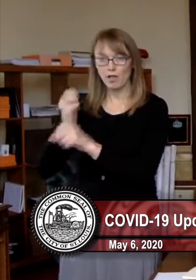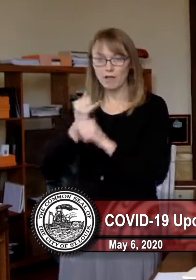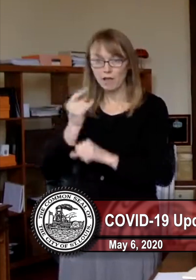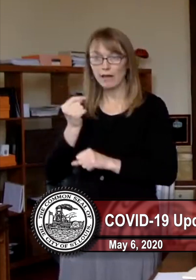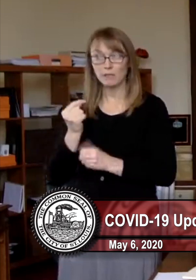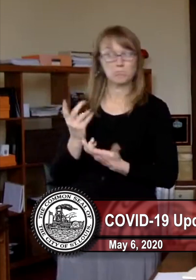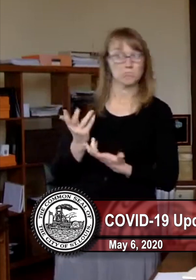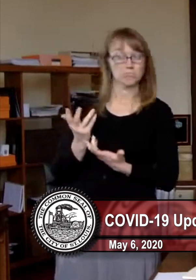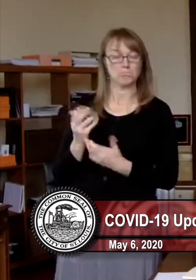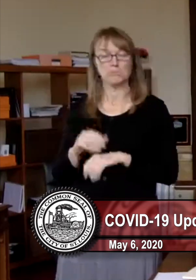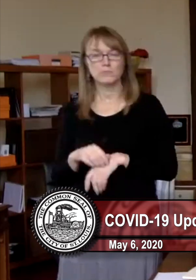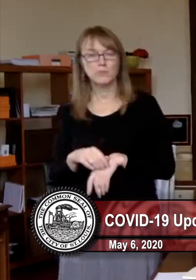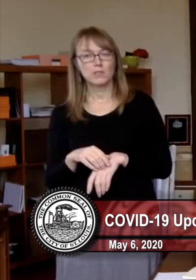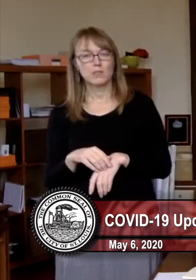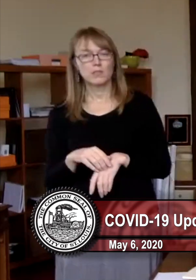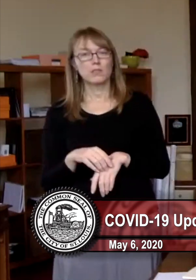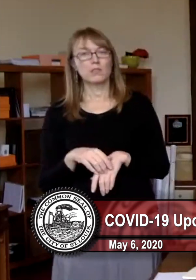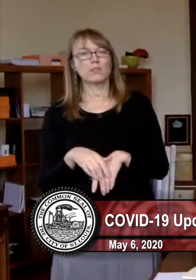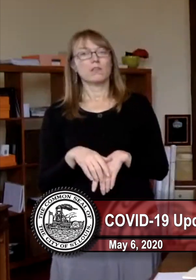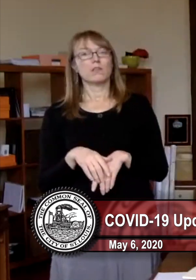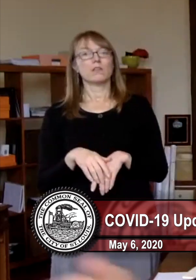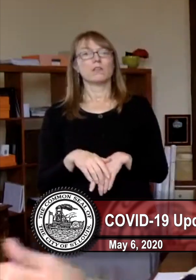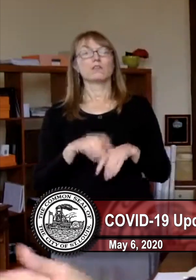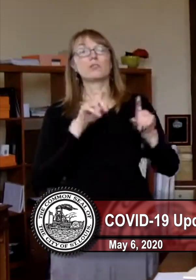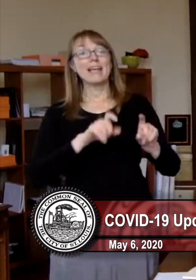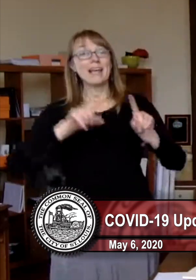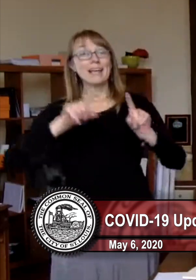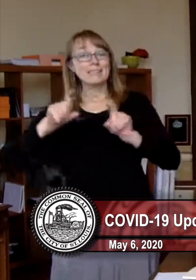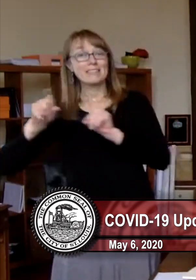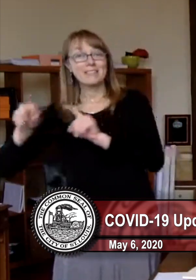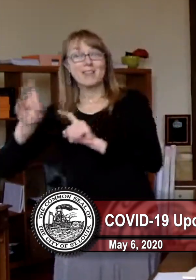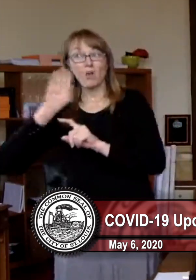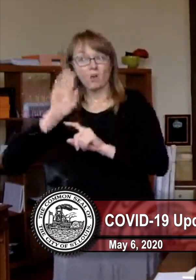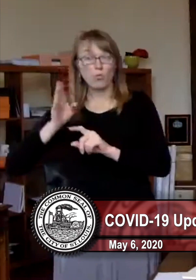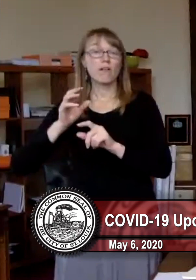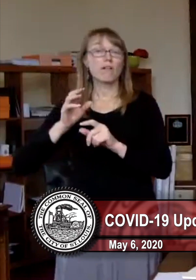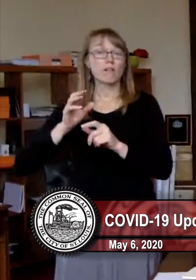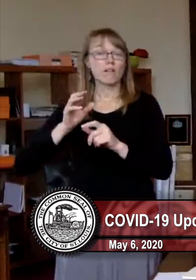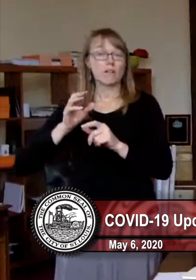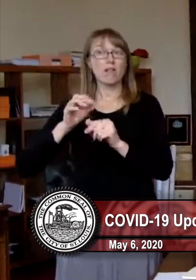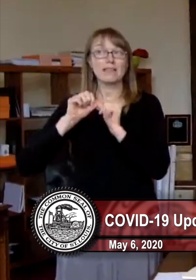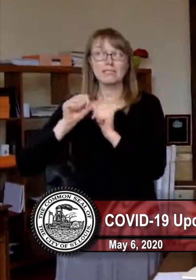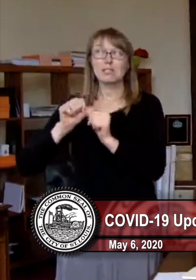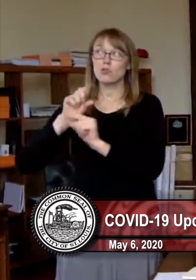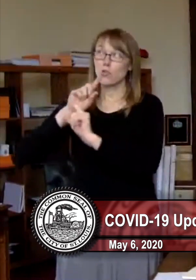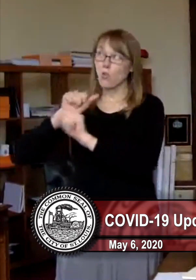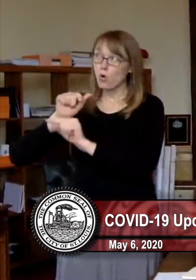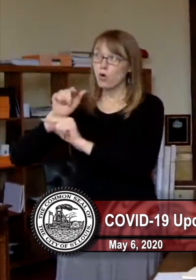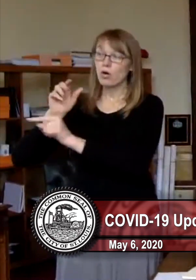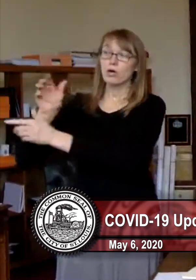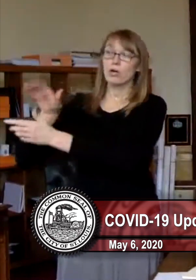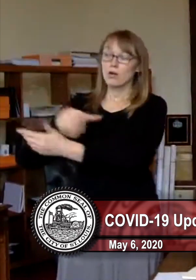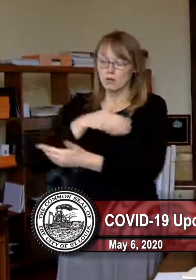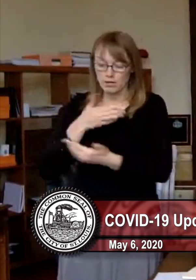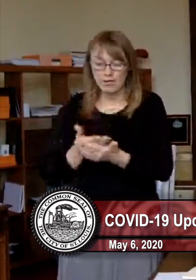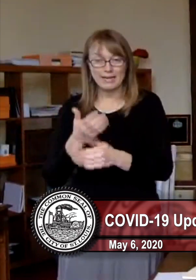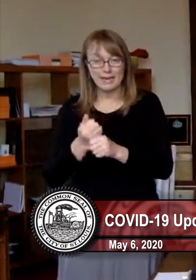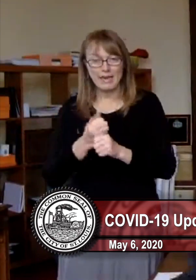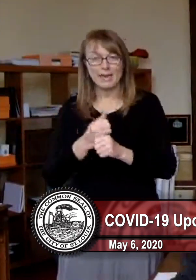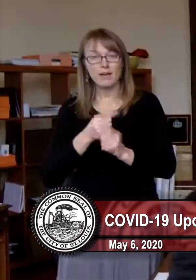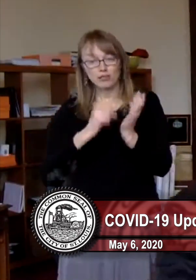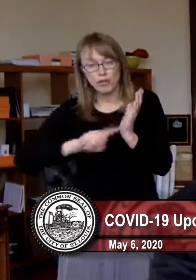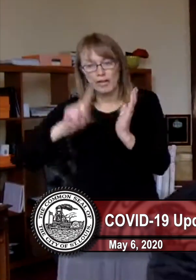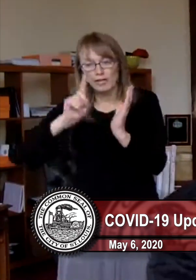continue testing, not just now, but probably for the next year. So on May 18th, just because a